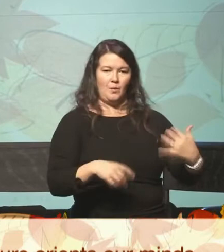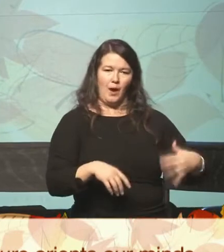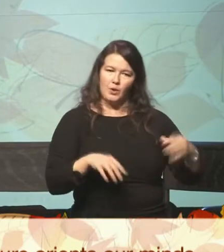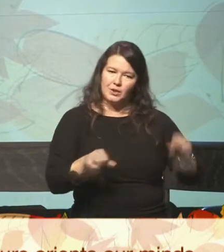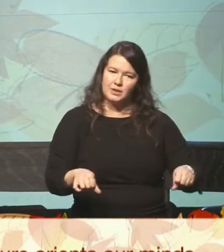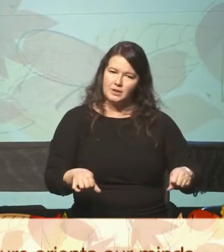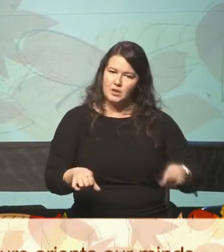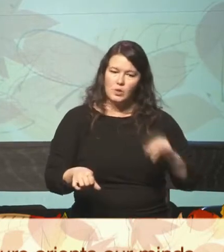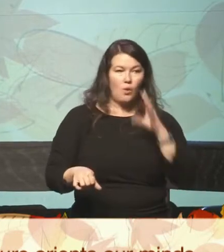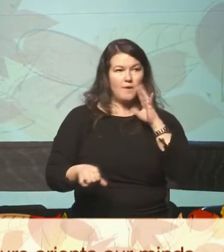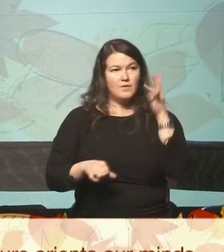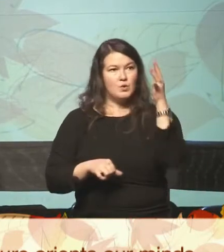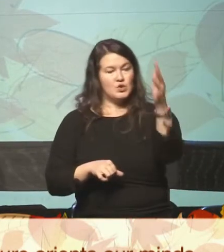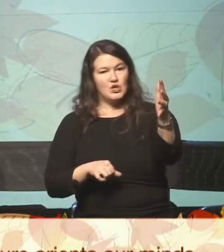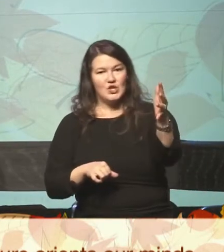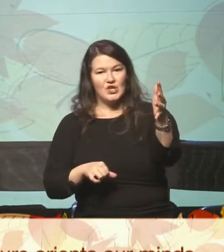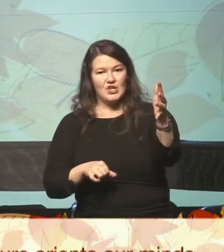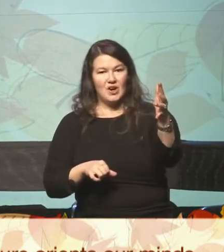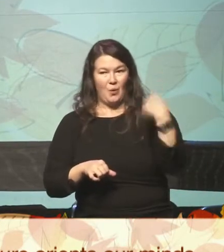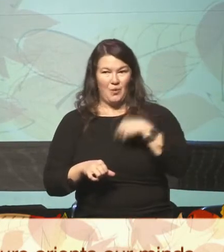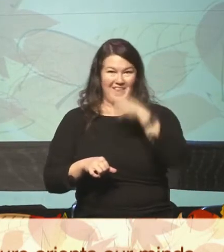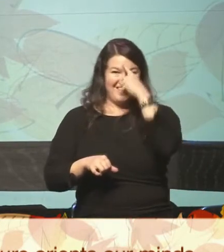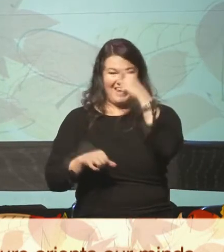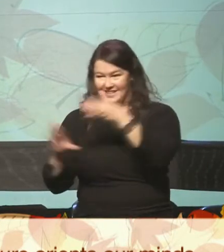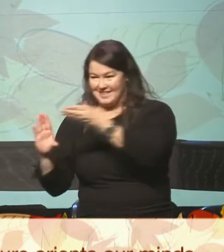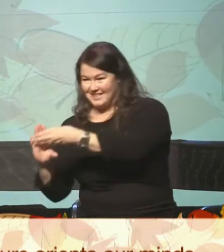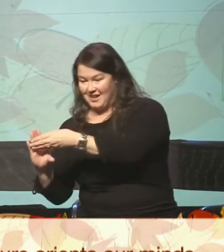about the future. We think of the future in those terms, but